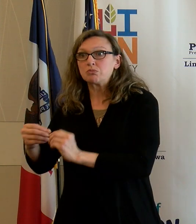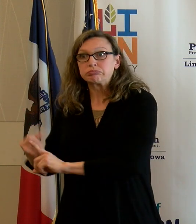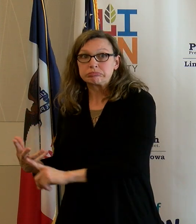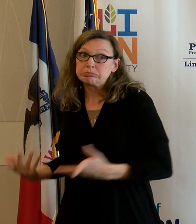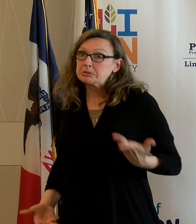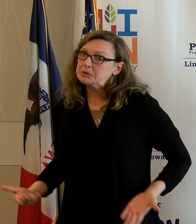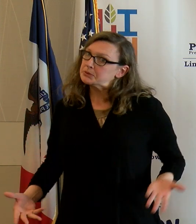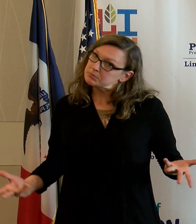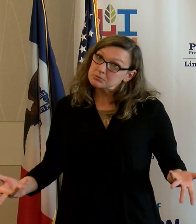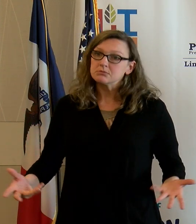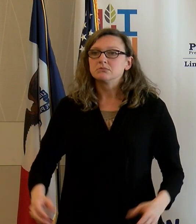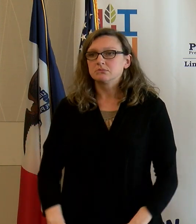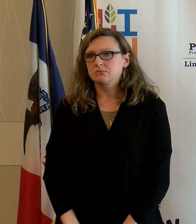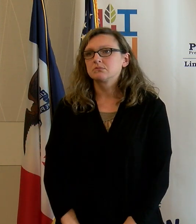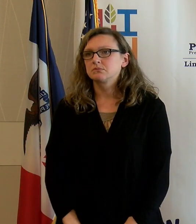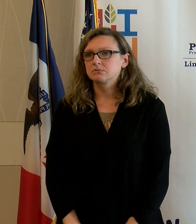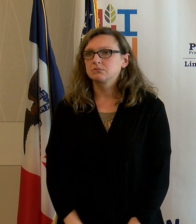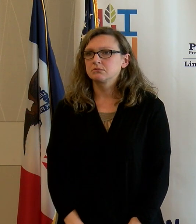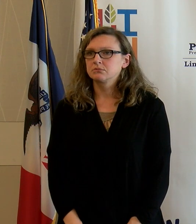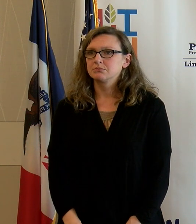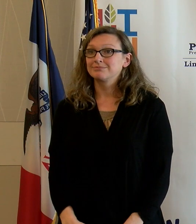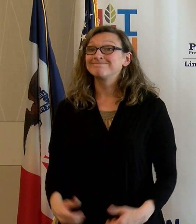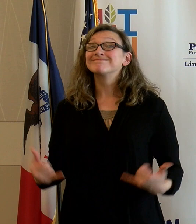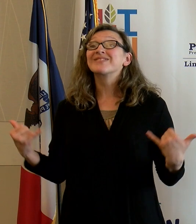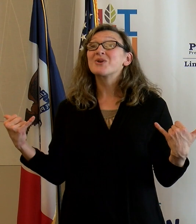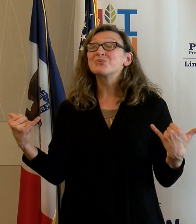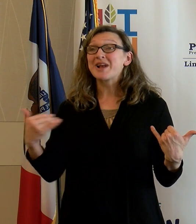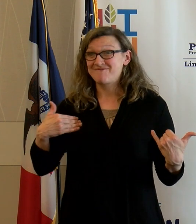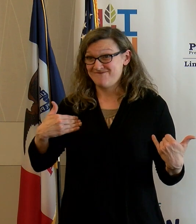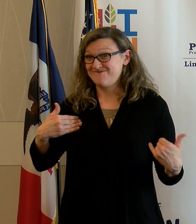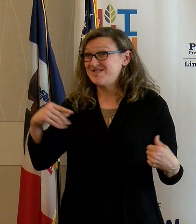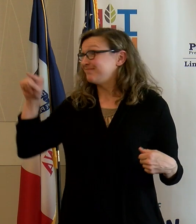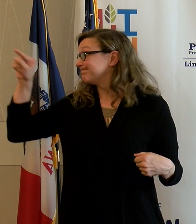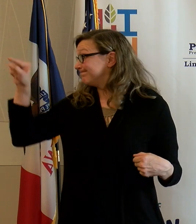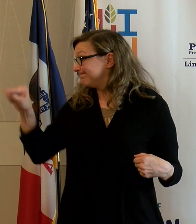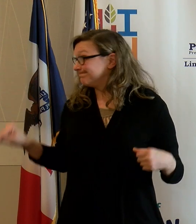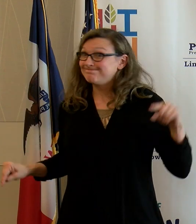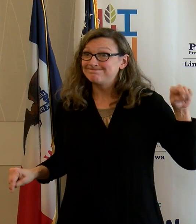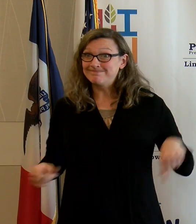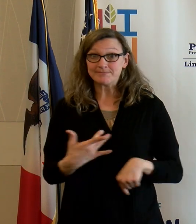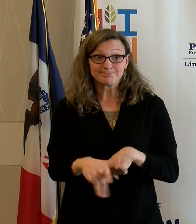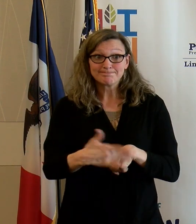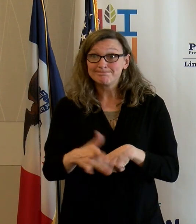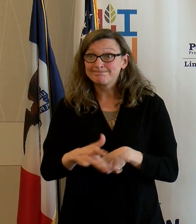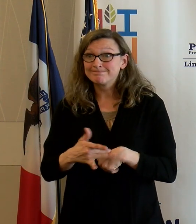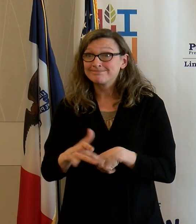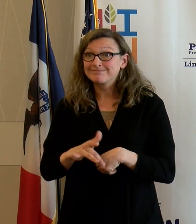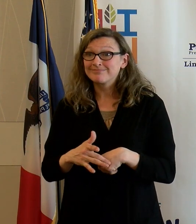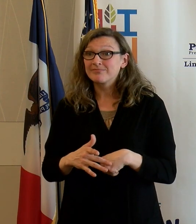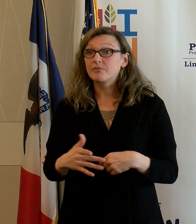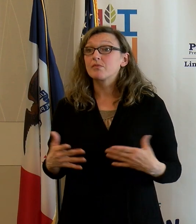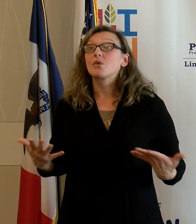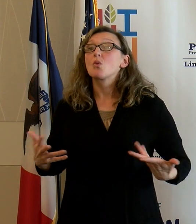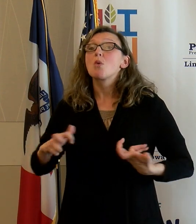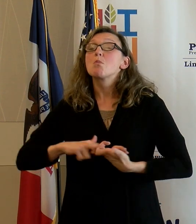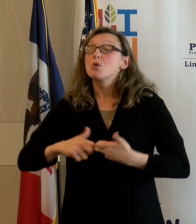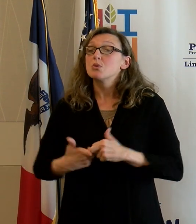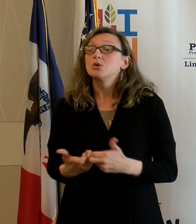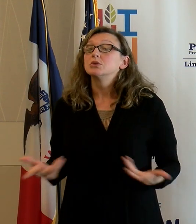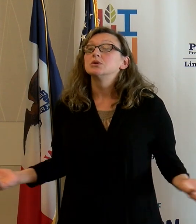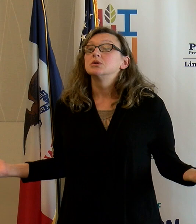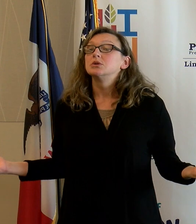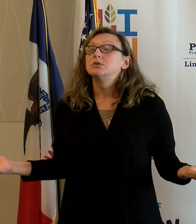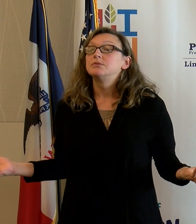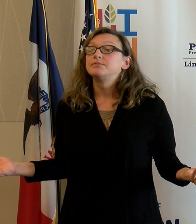we're in good shape. The issue is what's going to happen in the next, honestly, in the next 10 to 14 days. How many